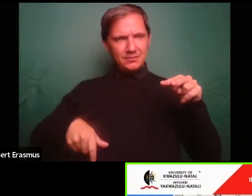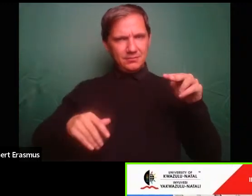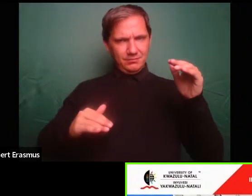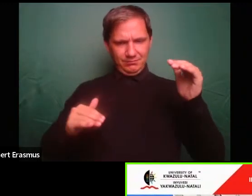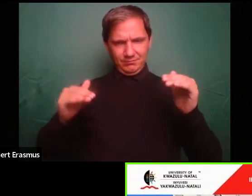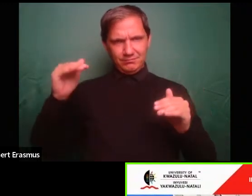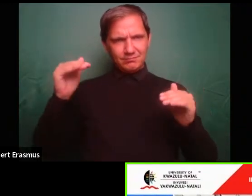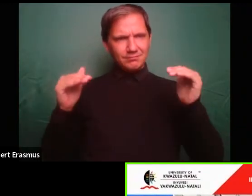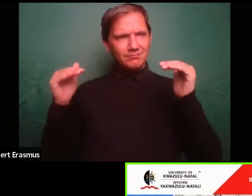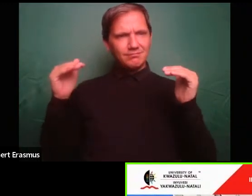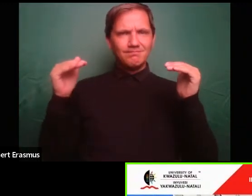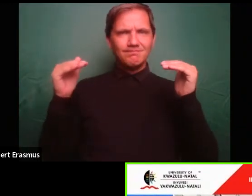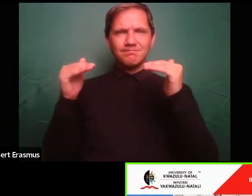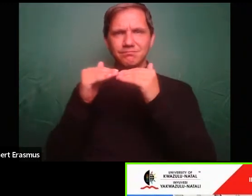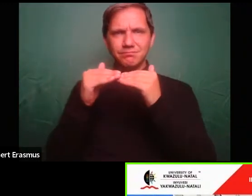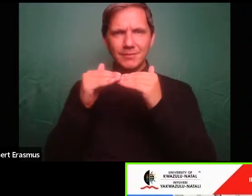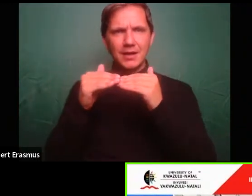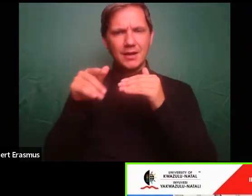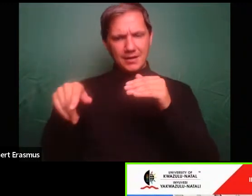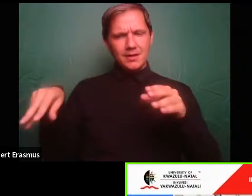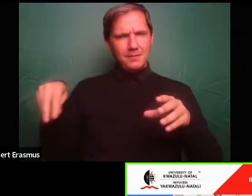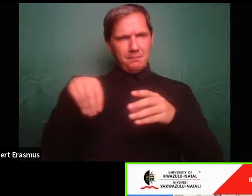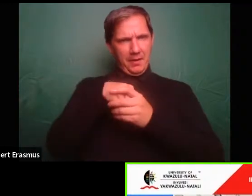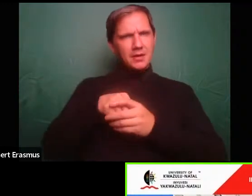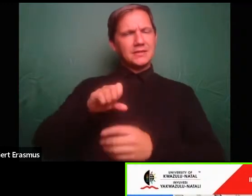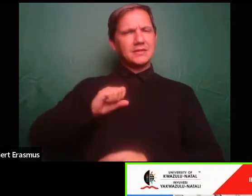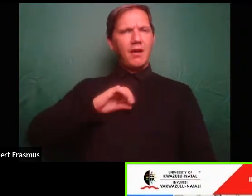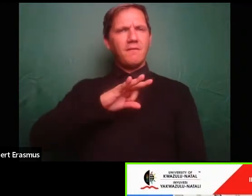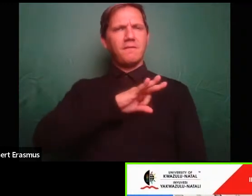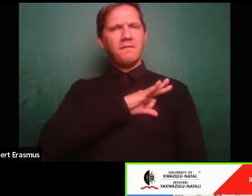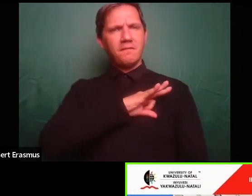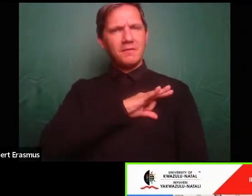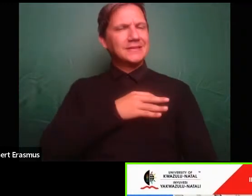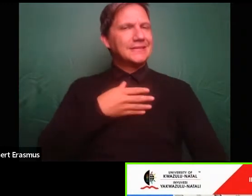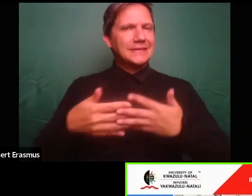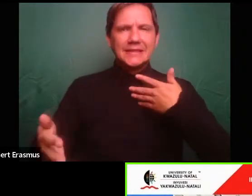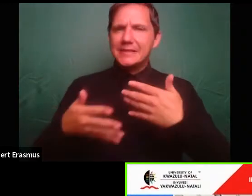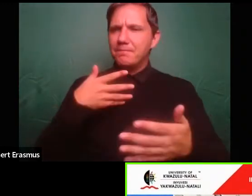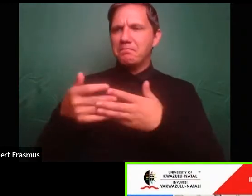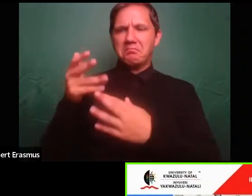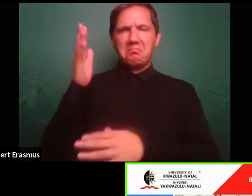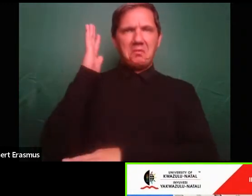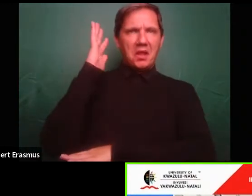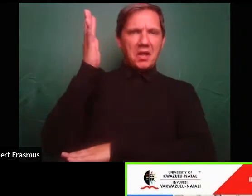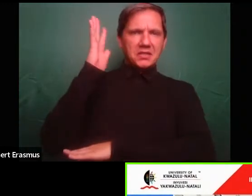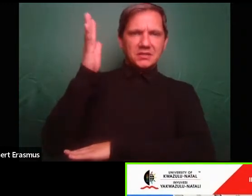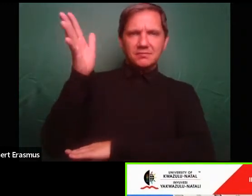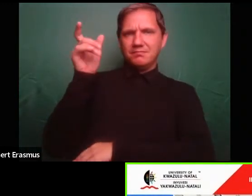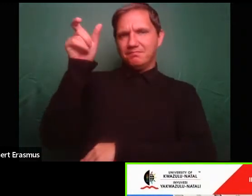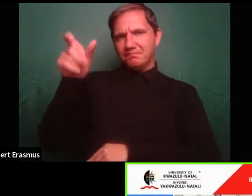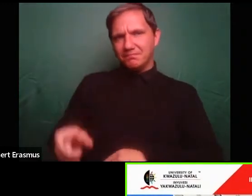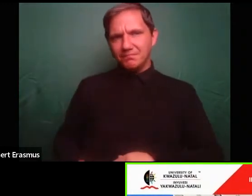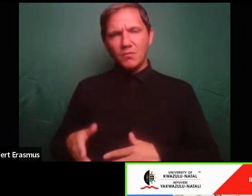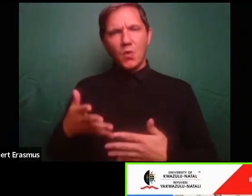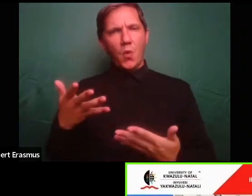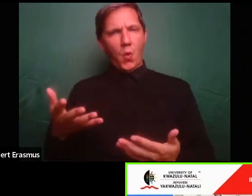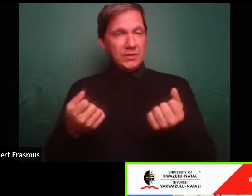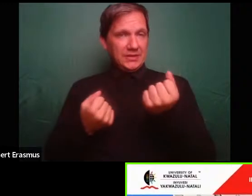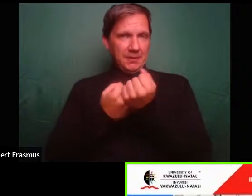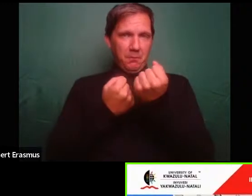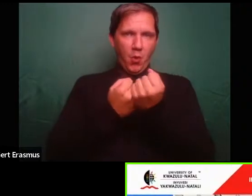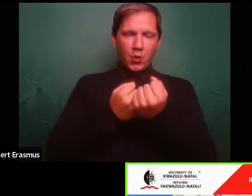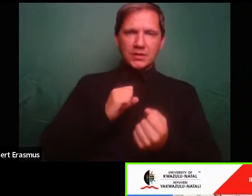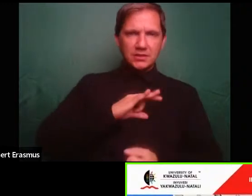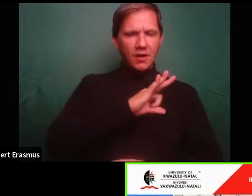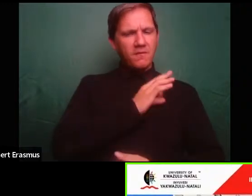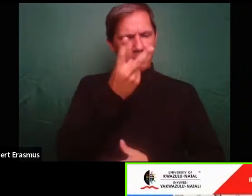in positions of being members of staff, whether in the lecturing space, in the support space, because